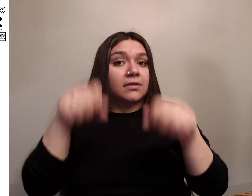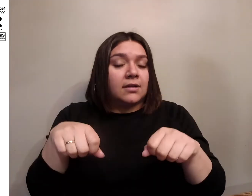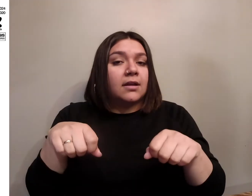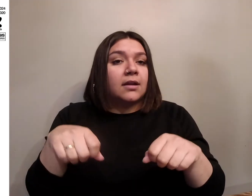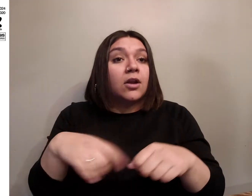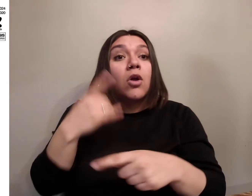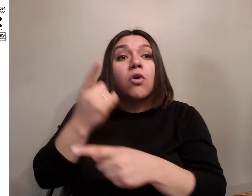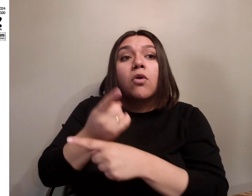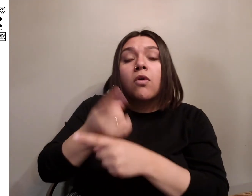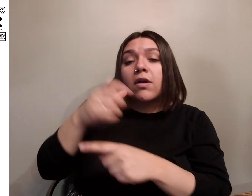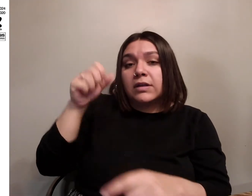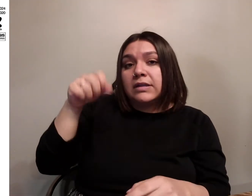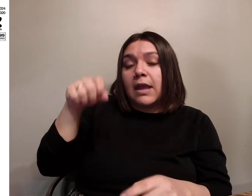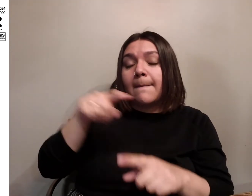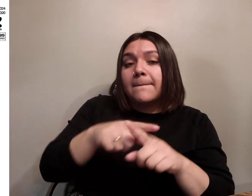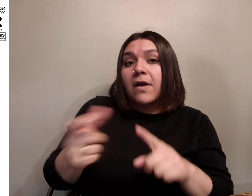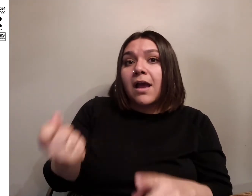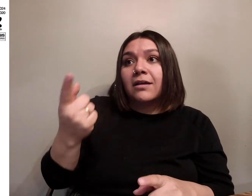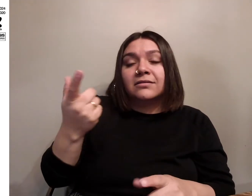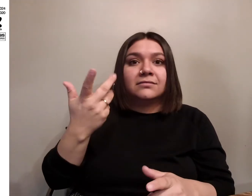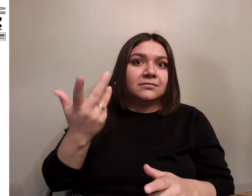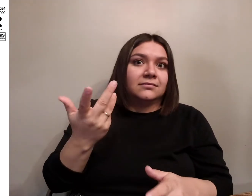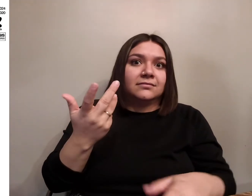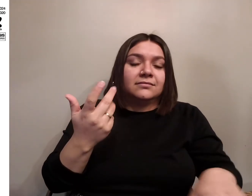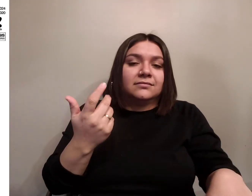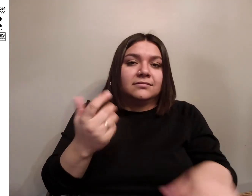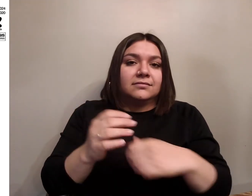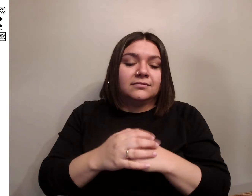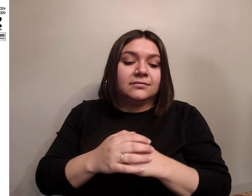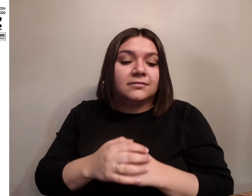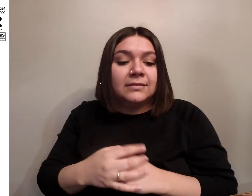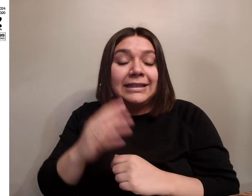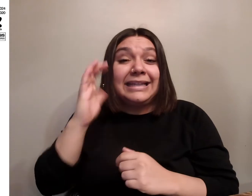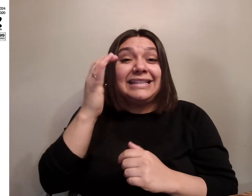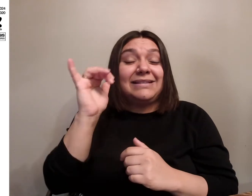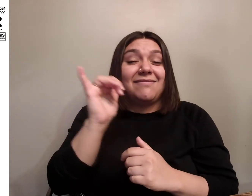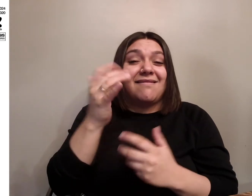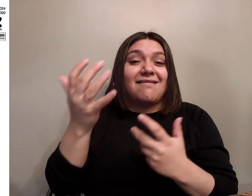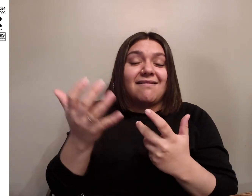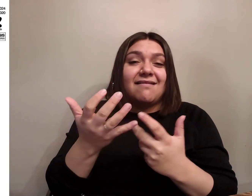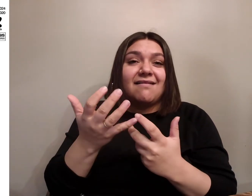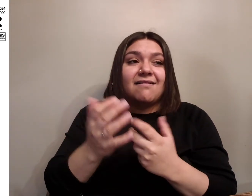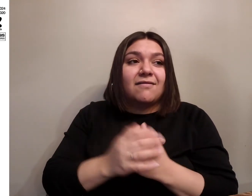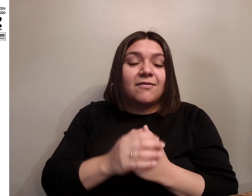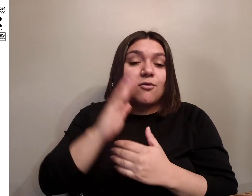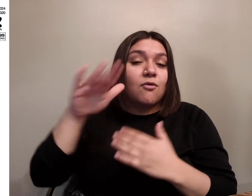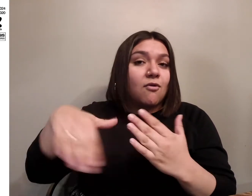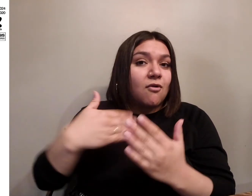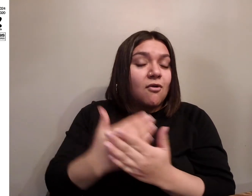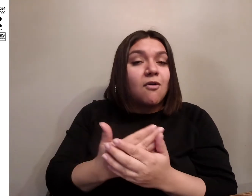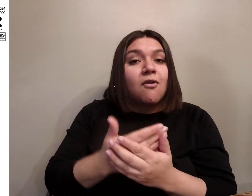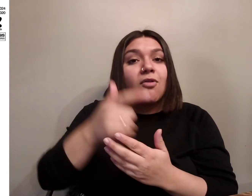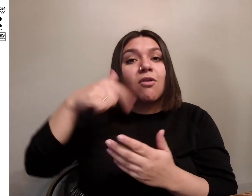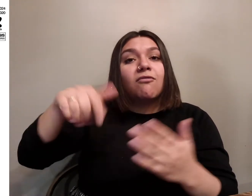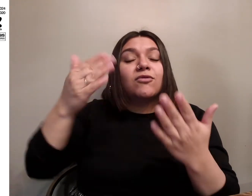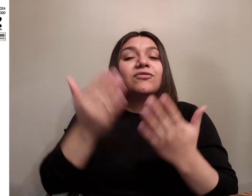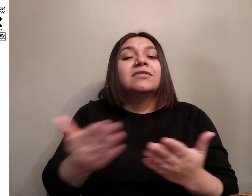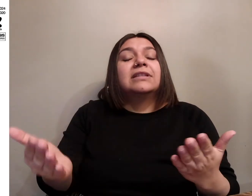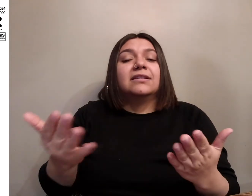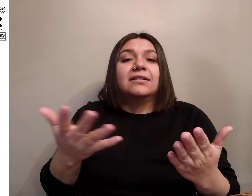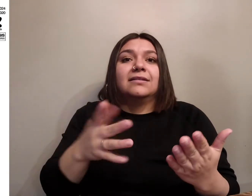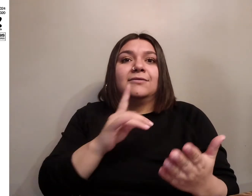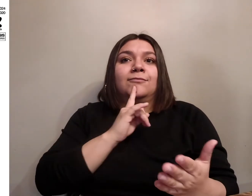in a way, where that part was predictable. Well, yes, and apparently, I mean, it seems to me